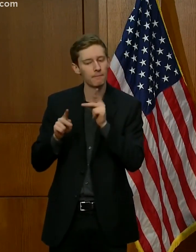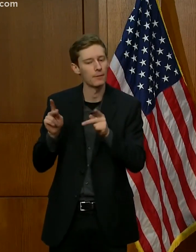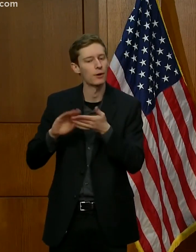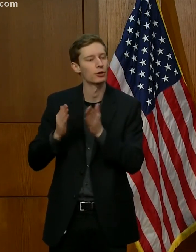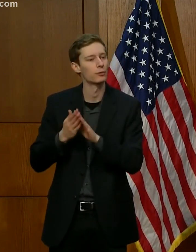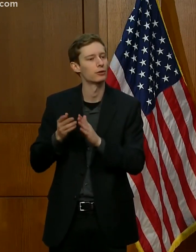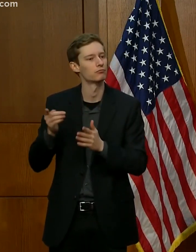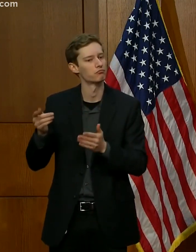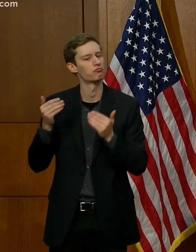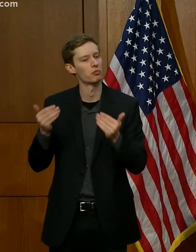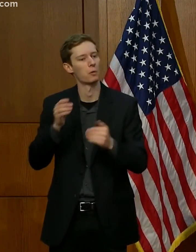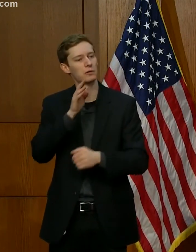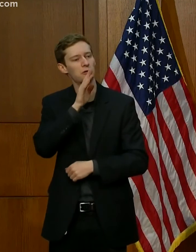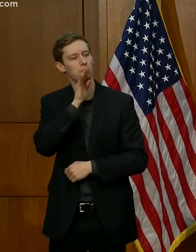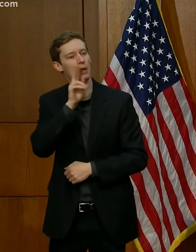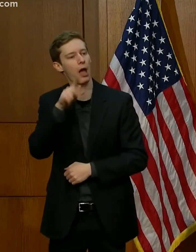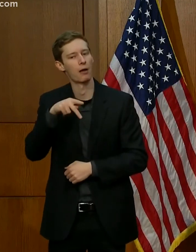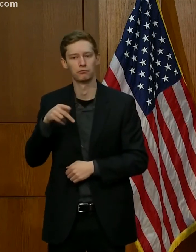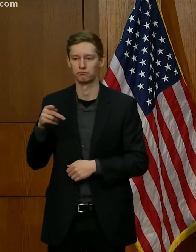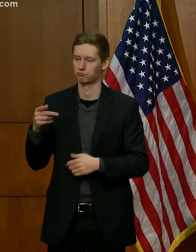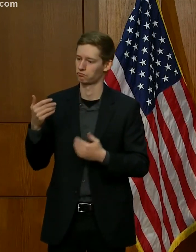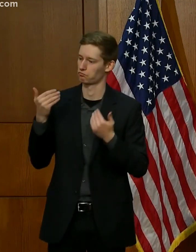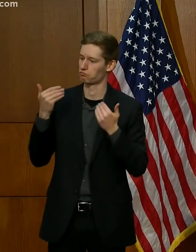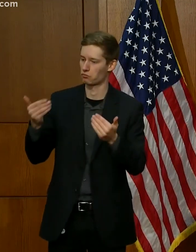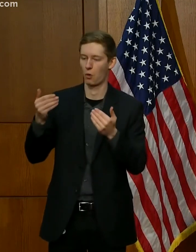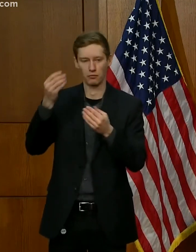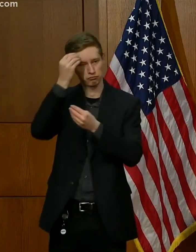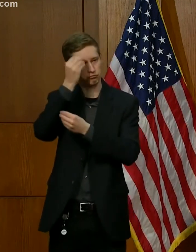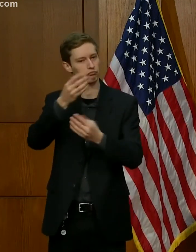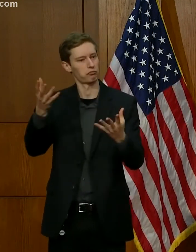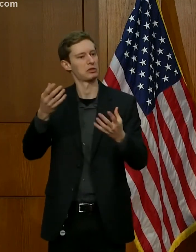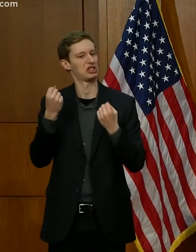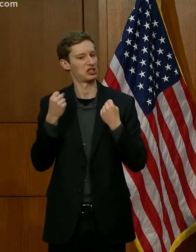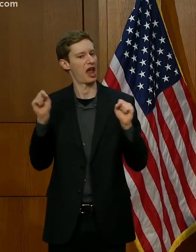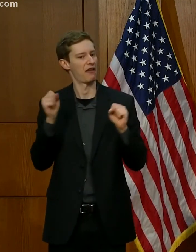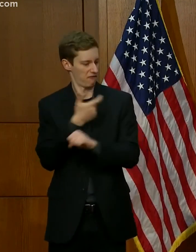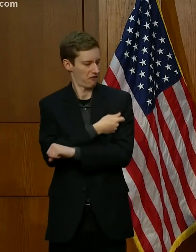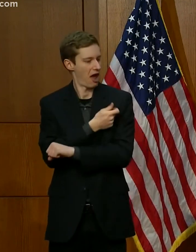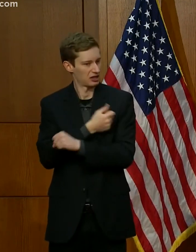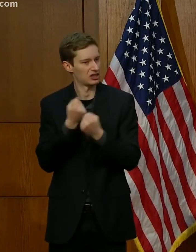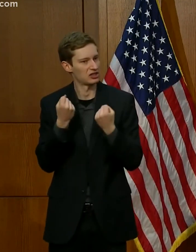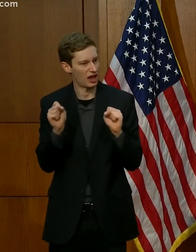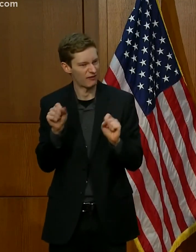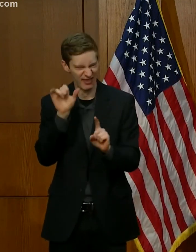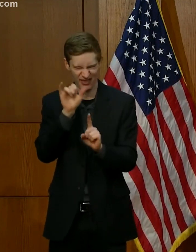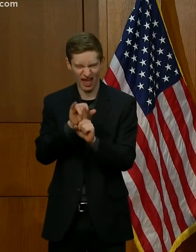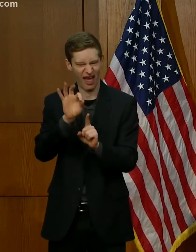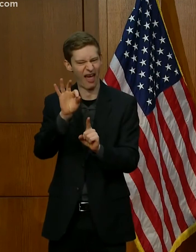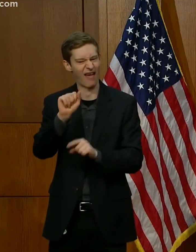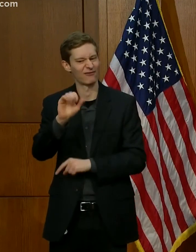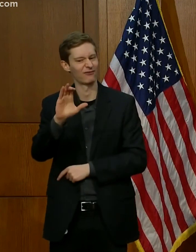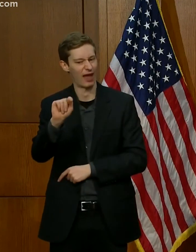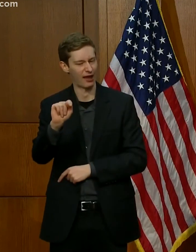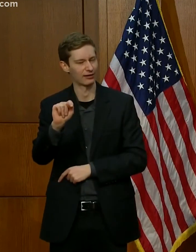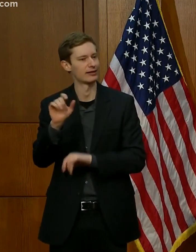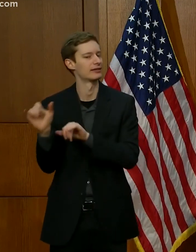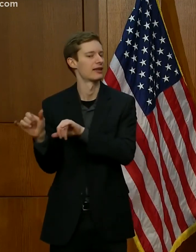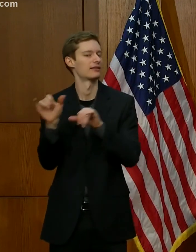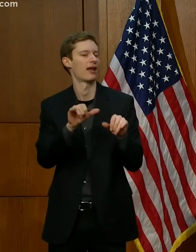to that this is safe, it's effective. I mean, to give that factual information is important. And the same is going to be with our